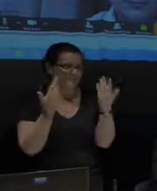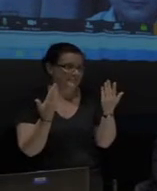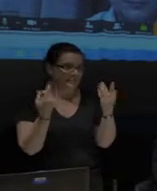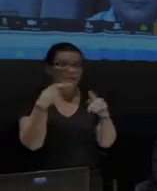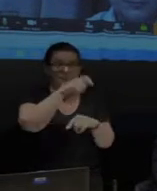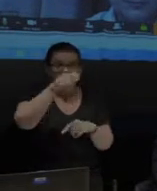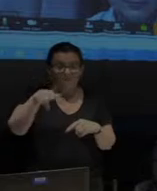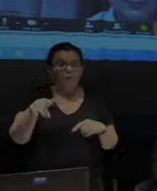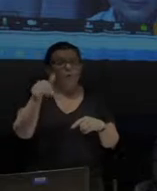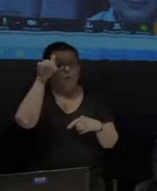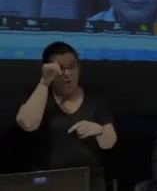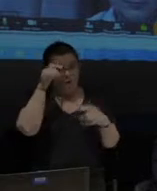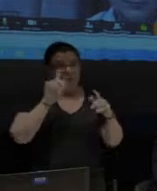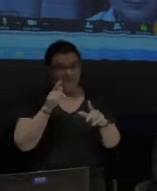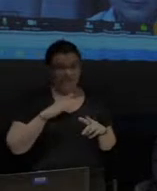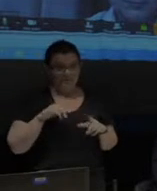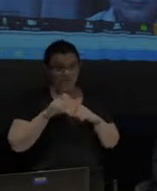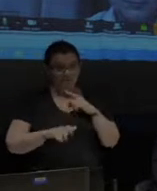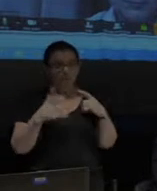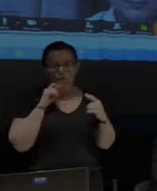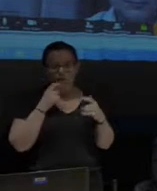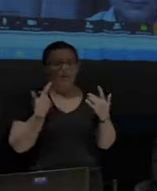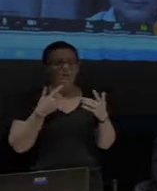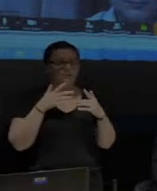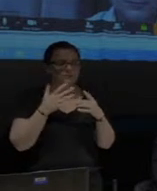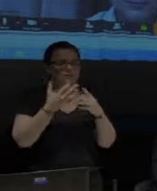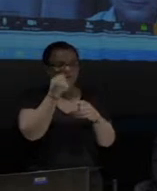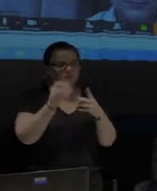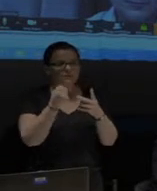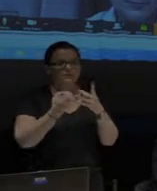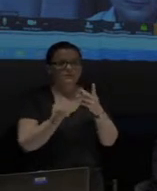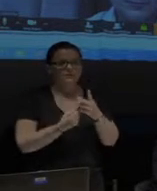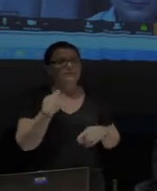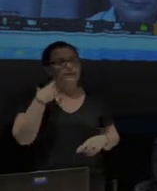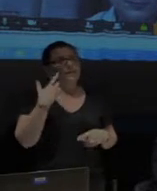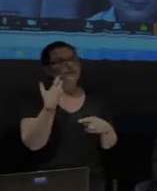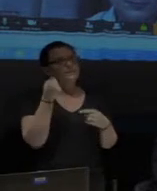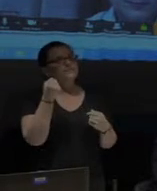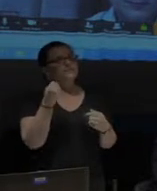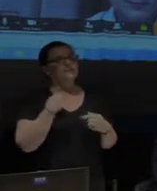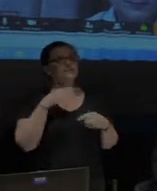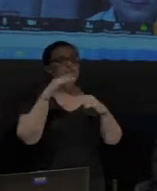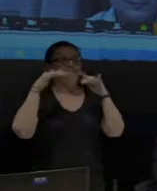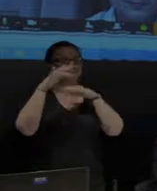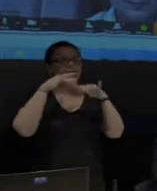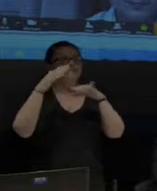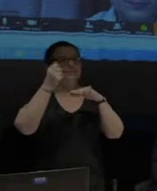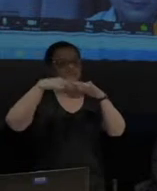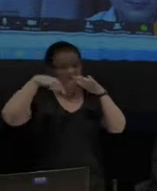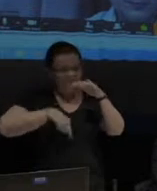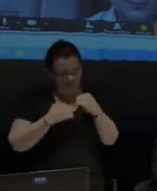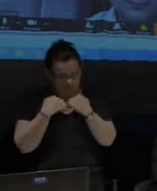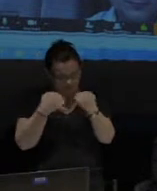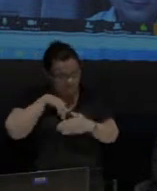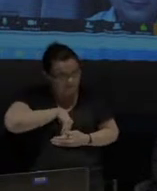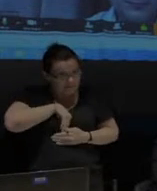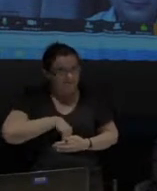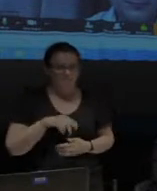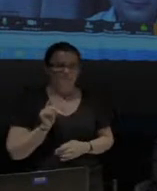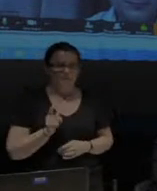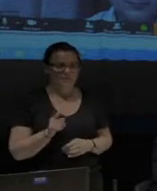do and they will play the game and they will do what they have to do on the surface. It's what's going on underground that really impacts the